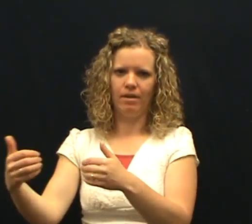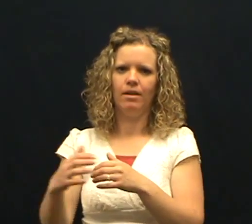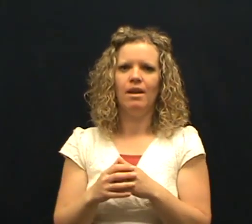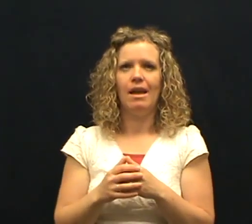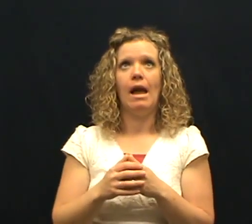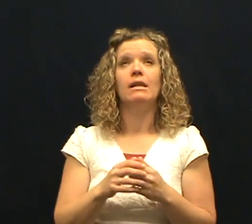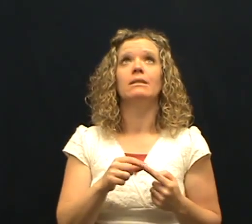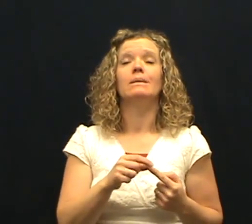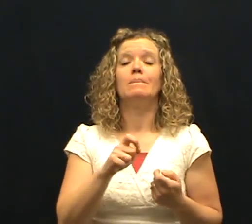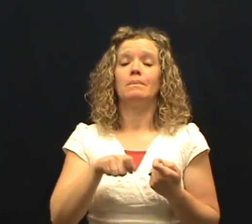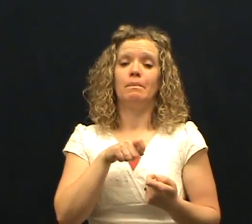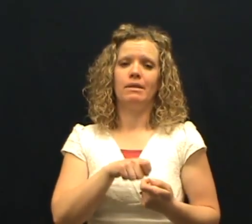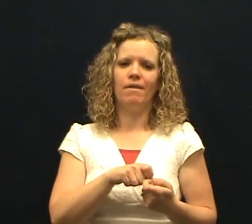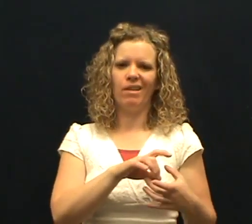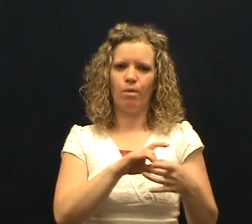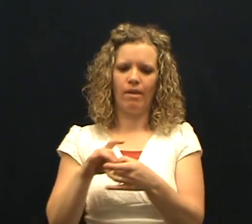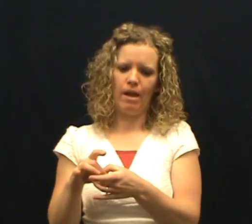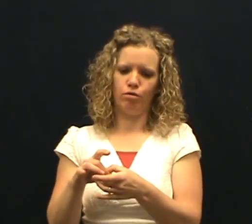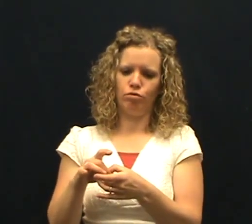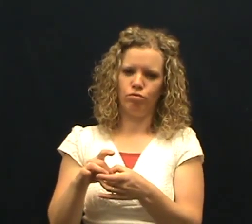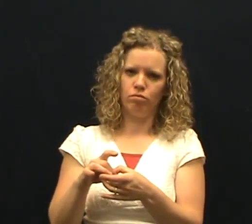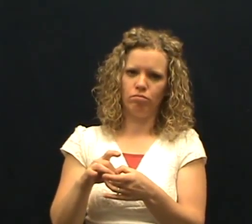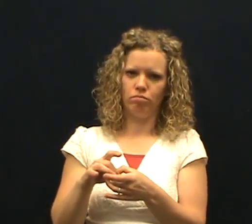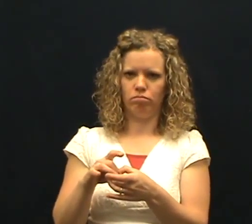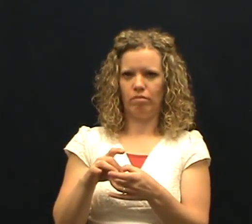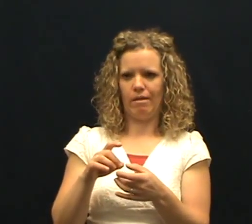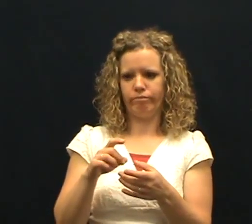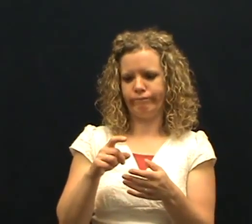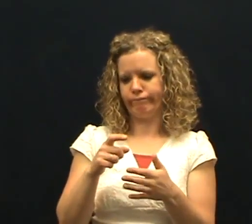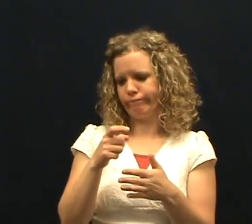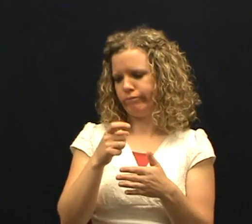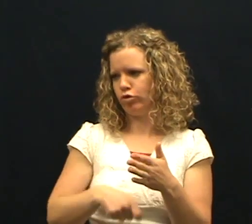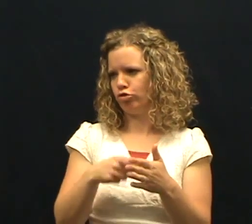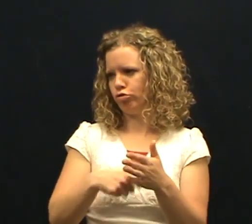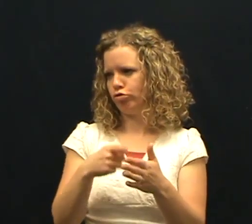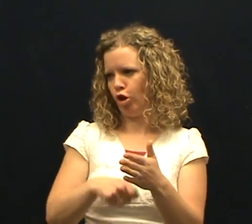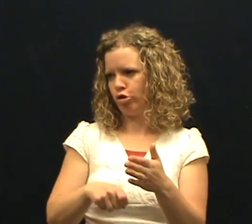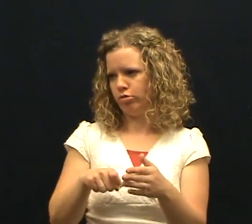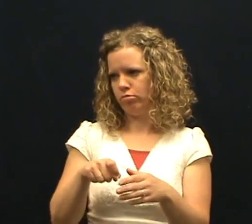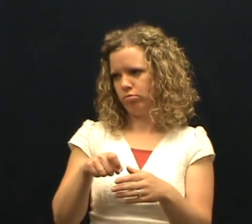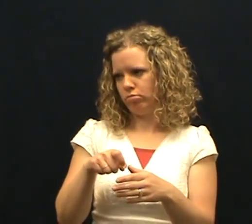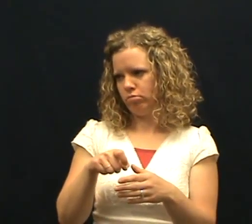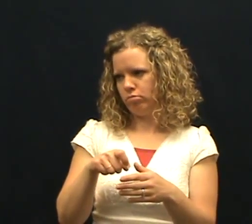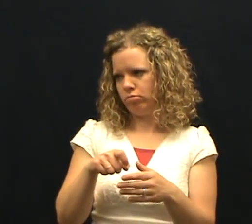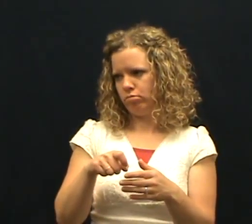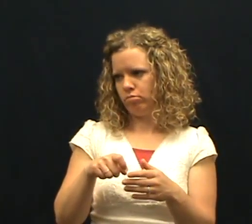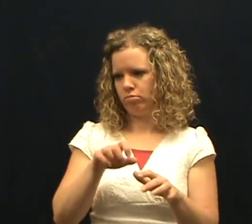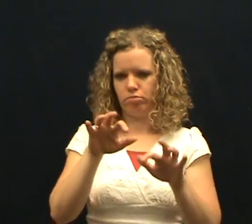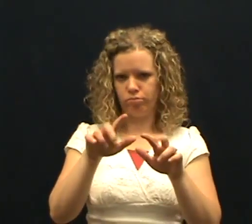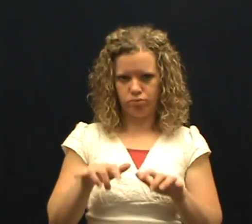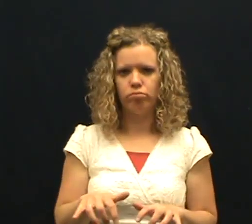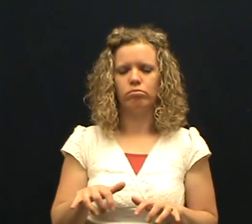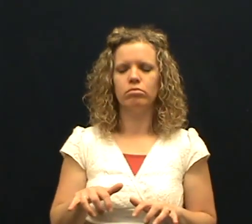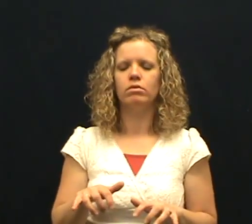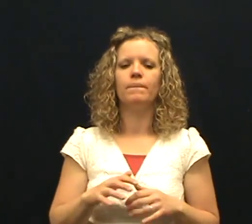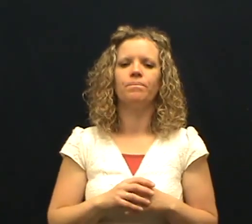and approving some kind of a price difference. We also restrict